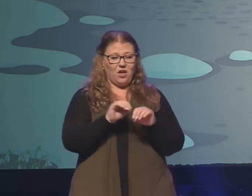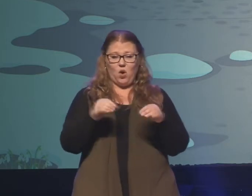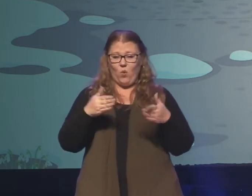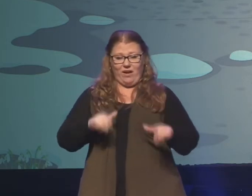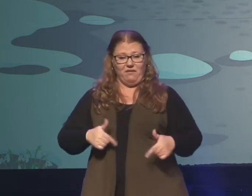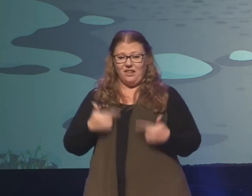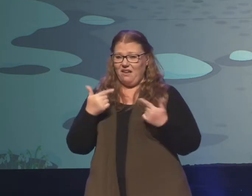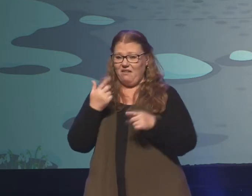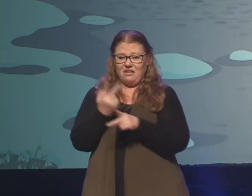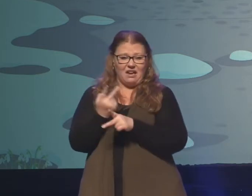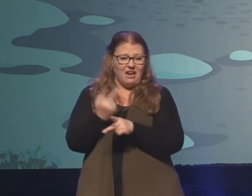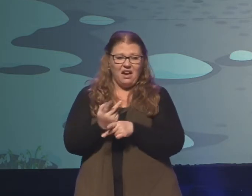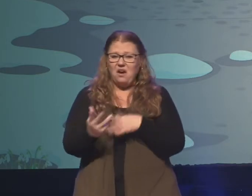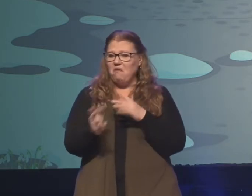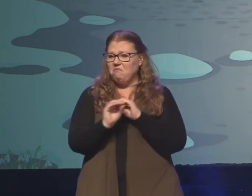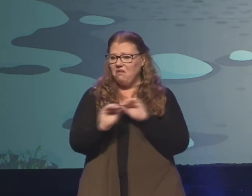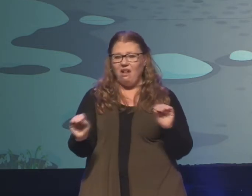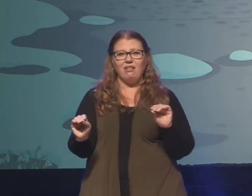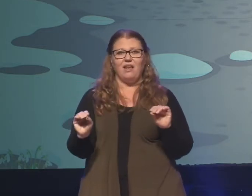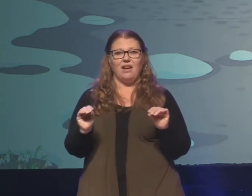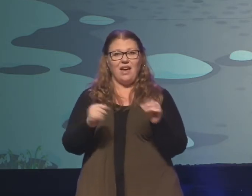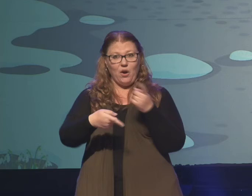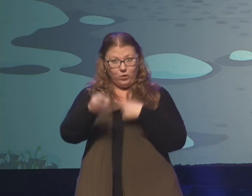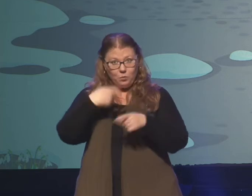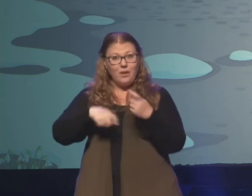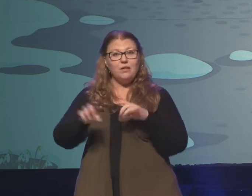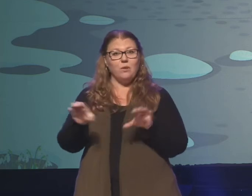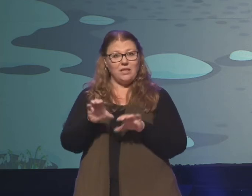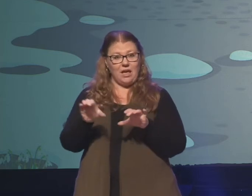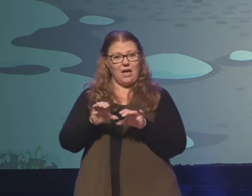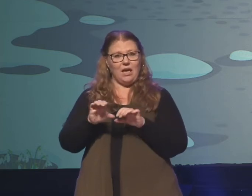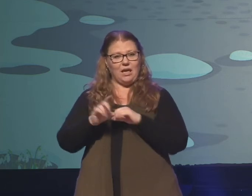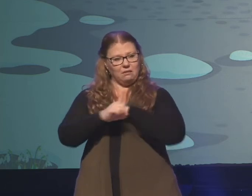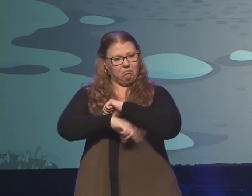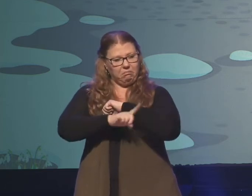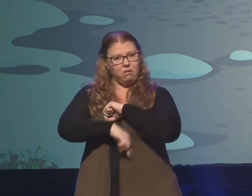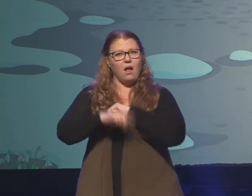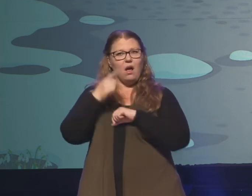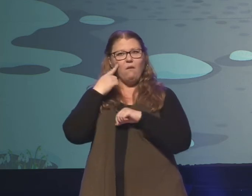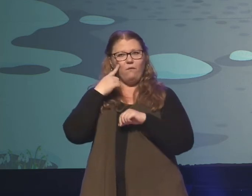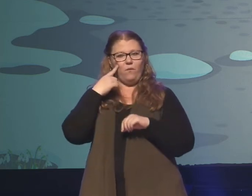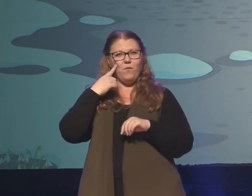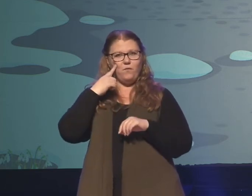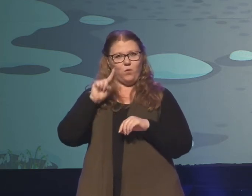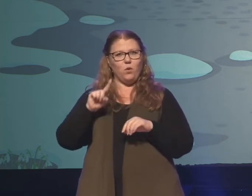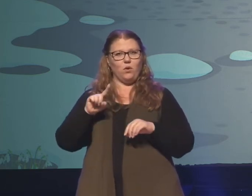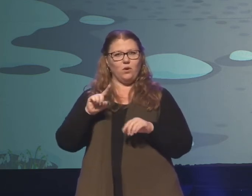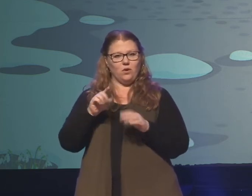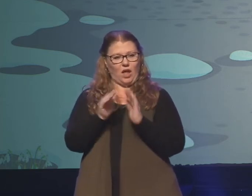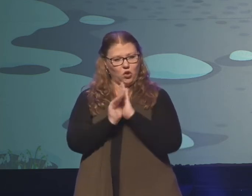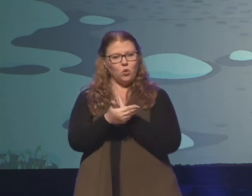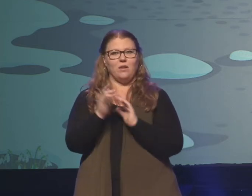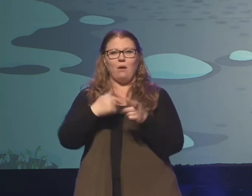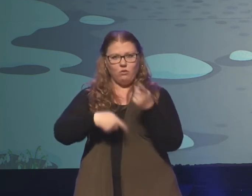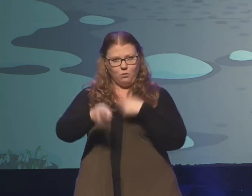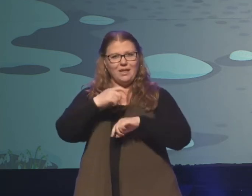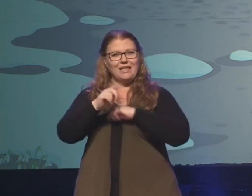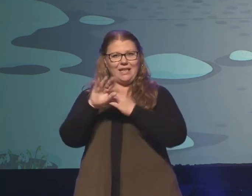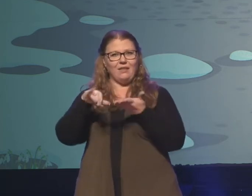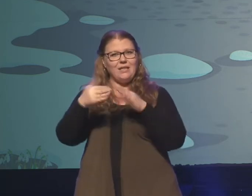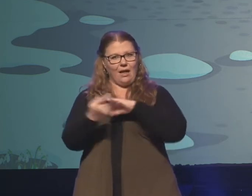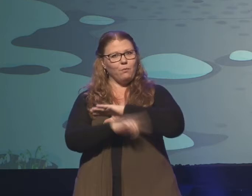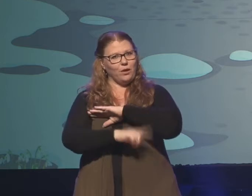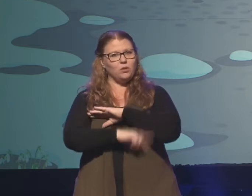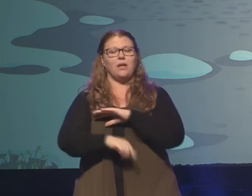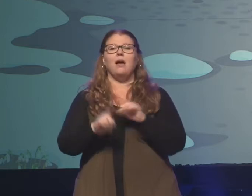for. Remember, it was replacing, when it was done as a punitive action for adultery, it was replacing the death penalty. But here's